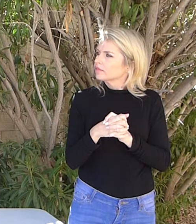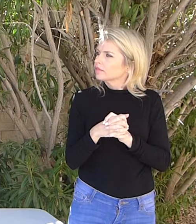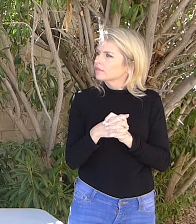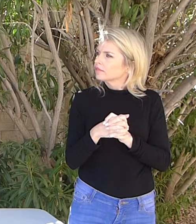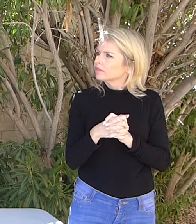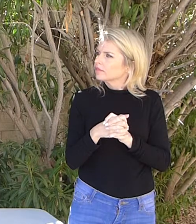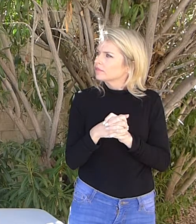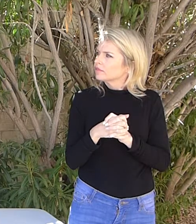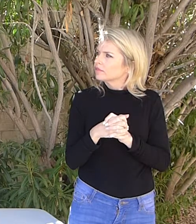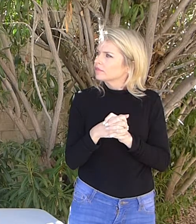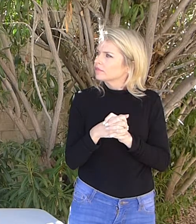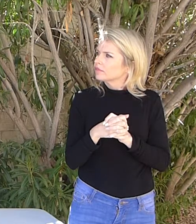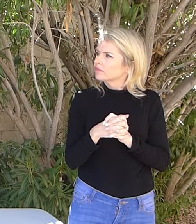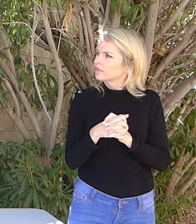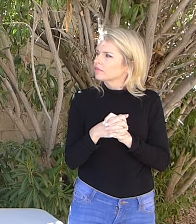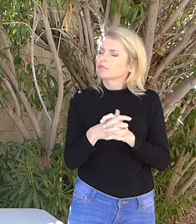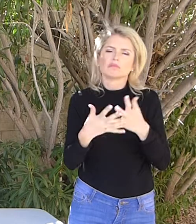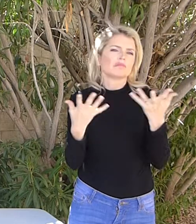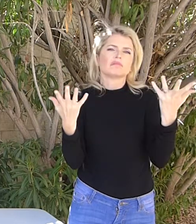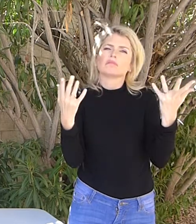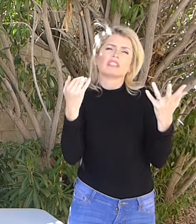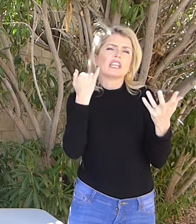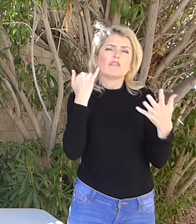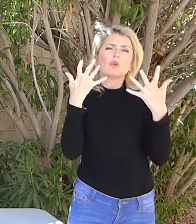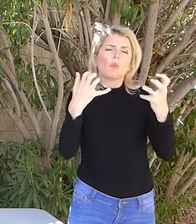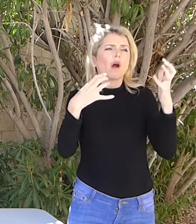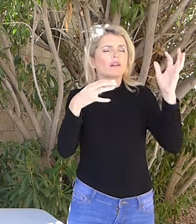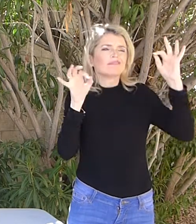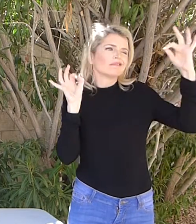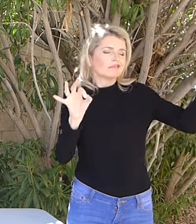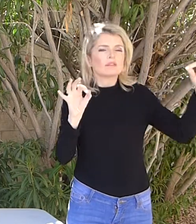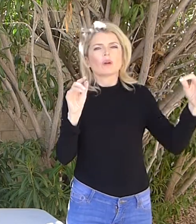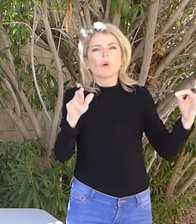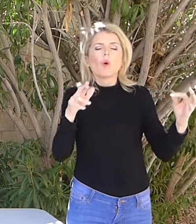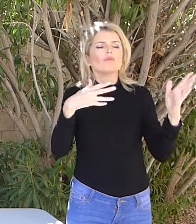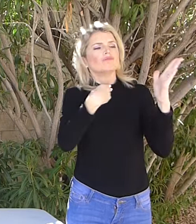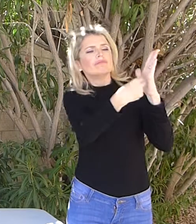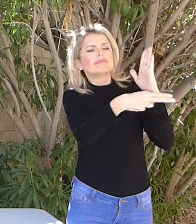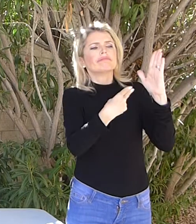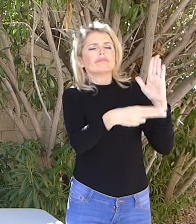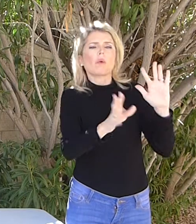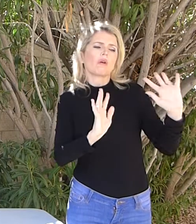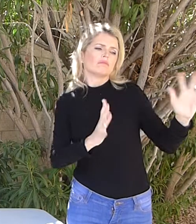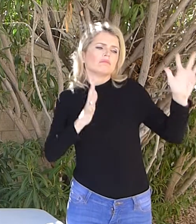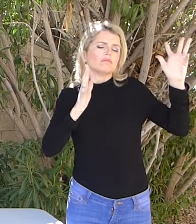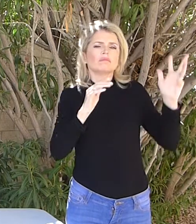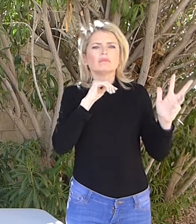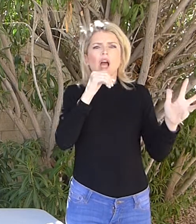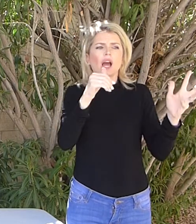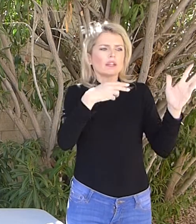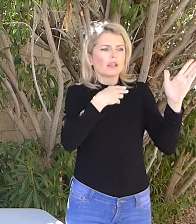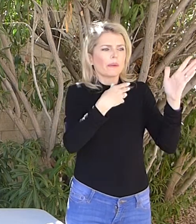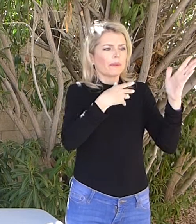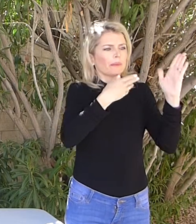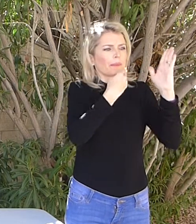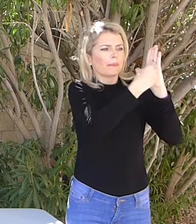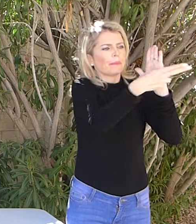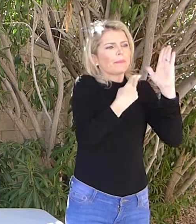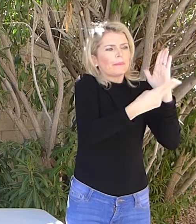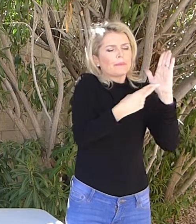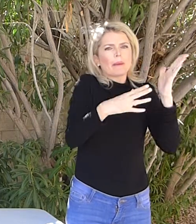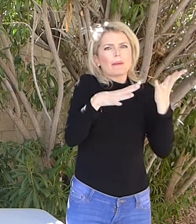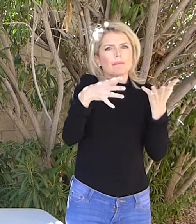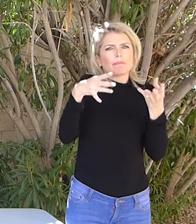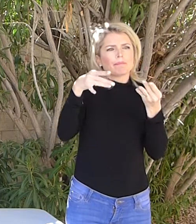Okay. And you can do it as messy or as neat. You can blend it more, you can leave it more unblended. Your